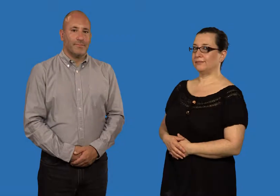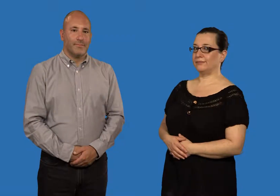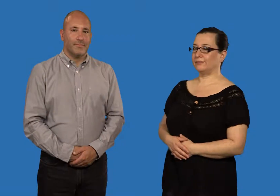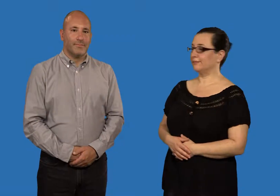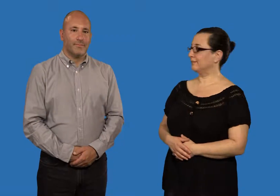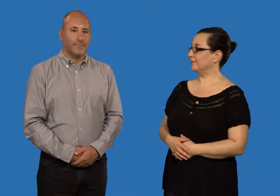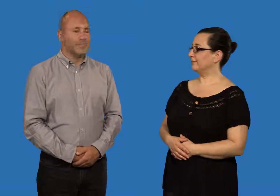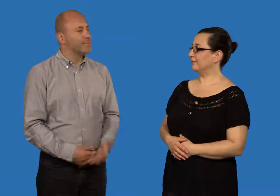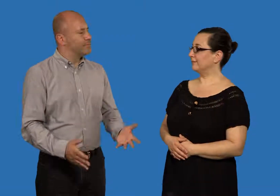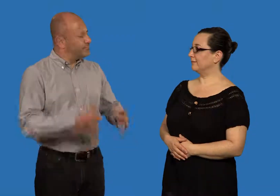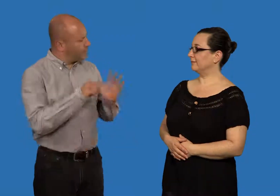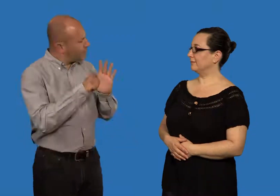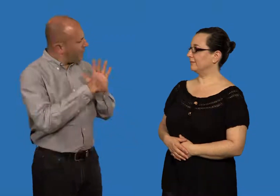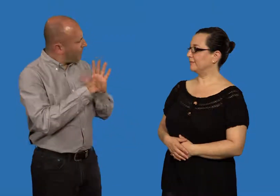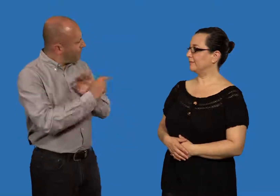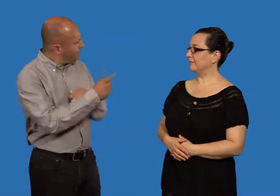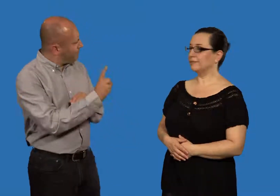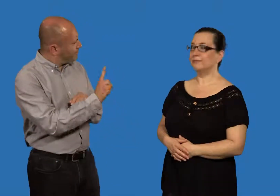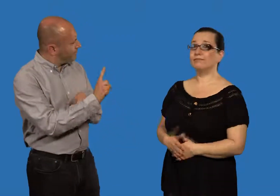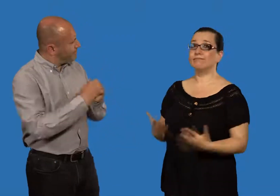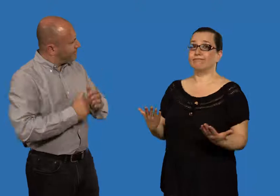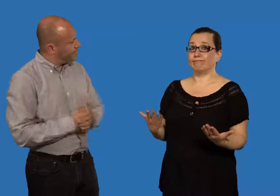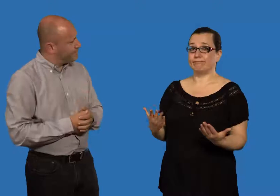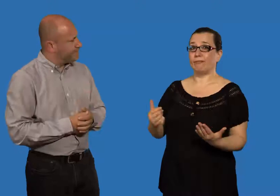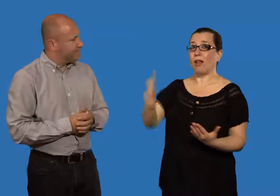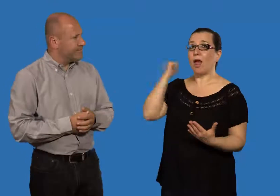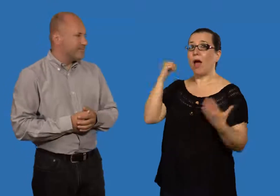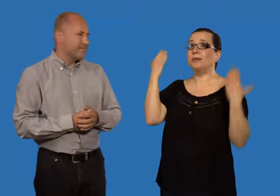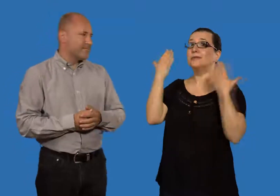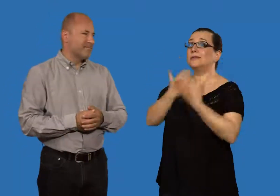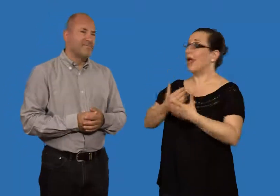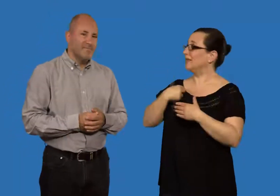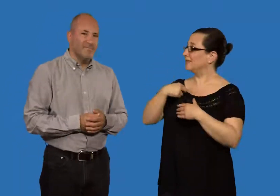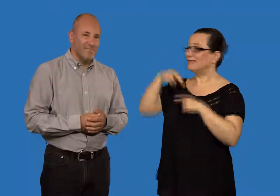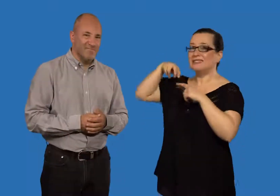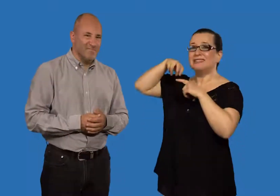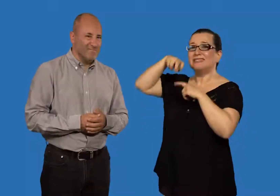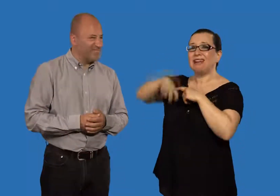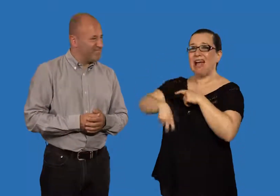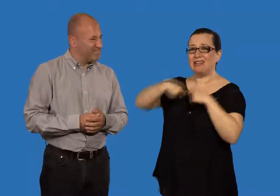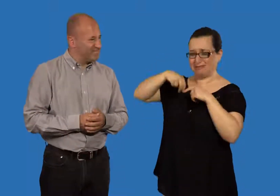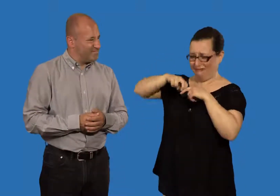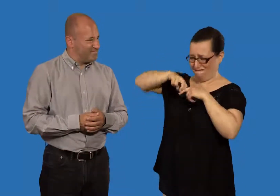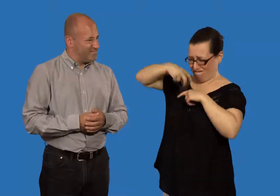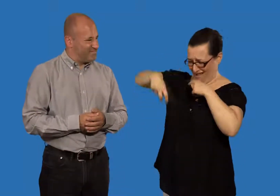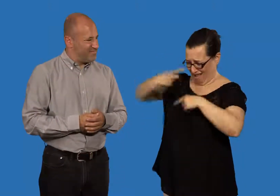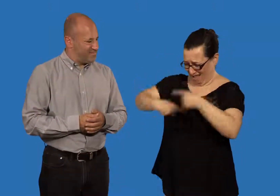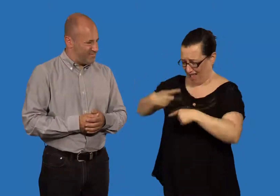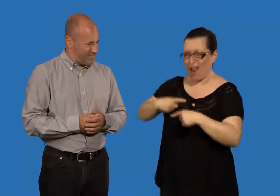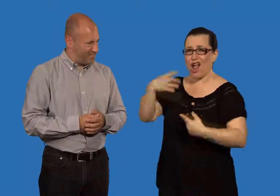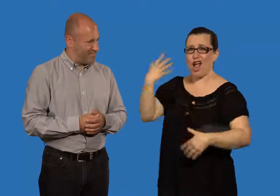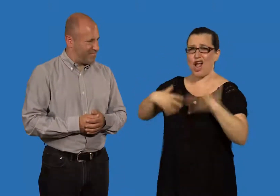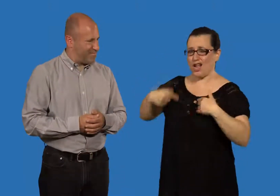give you a quick example of some of the dialogues. Again, some without voice and some with voice and subtitles.